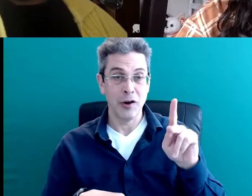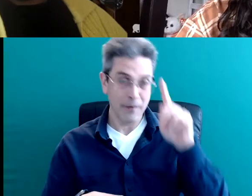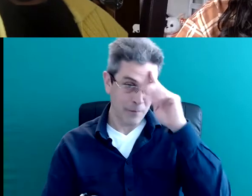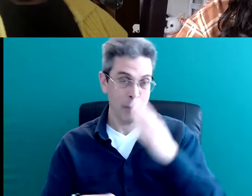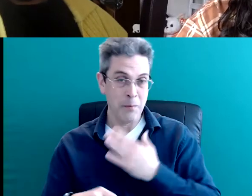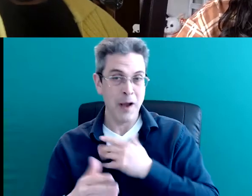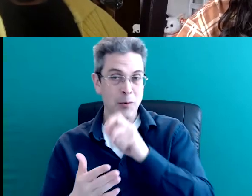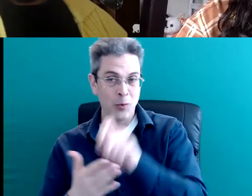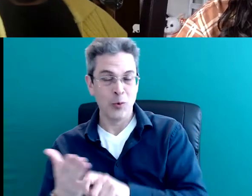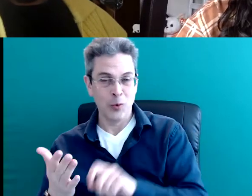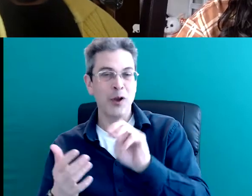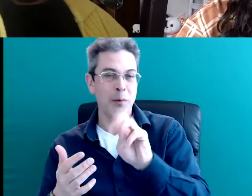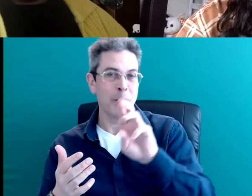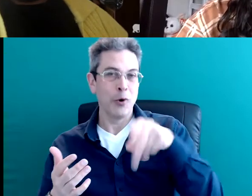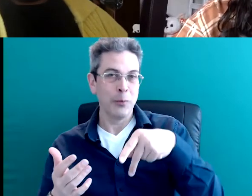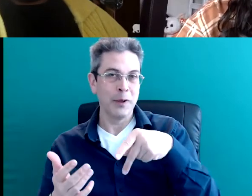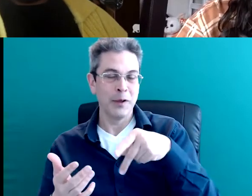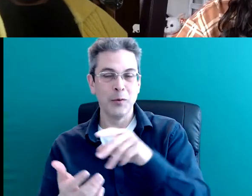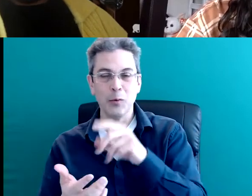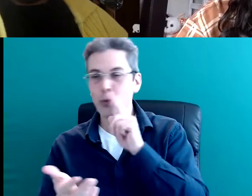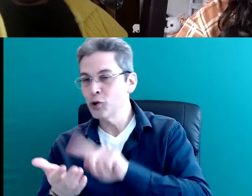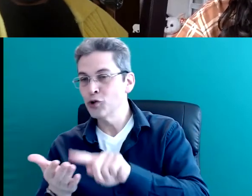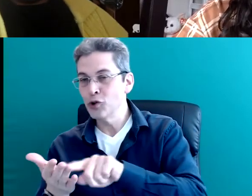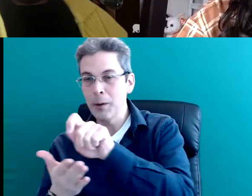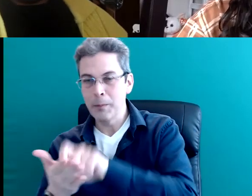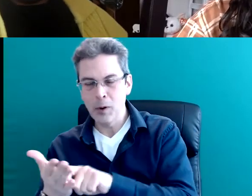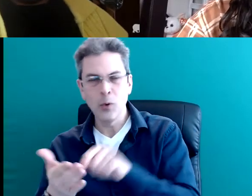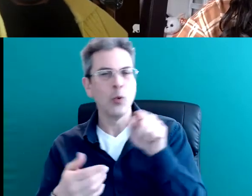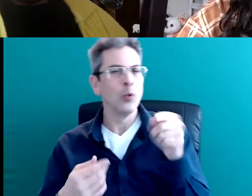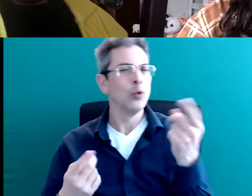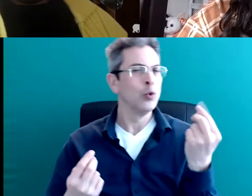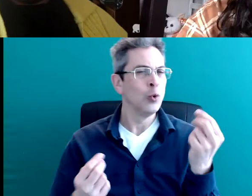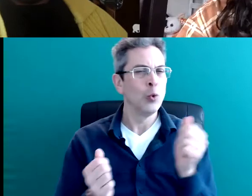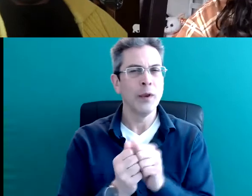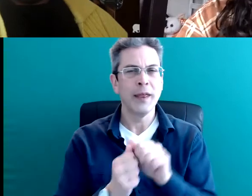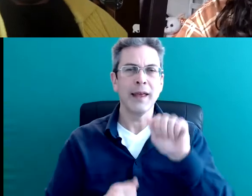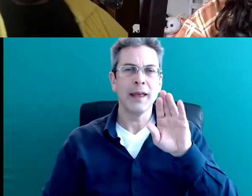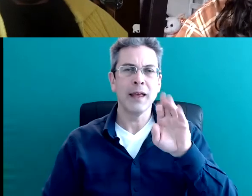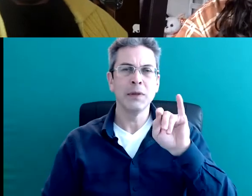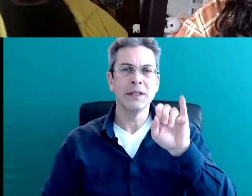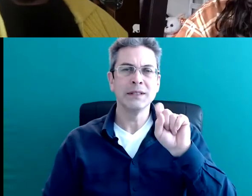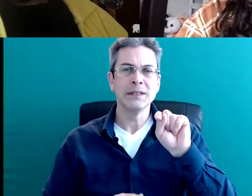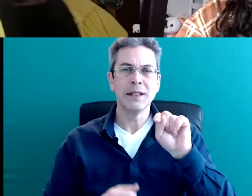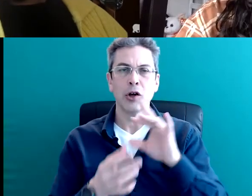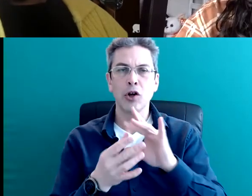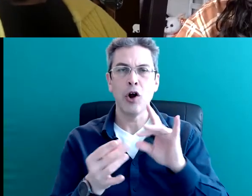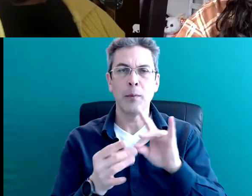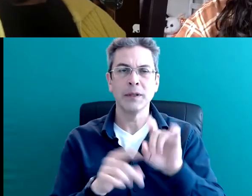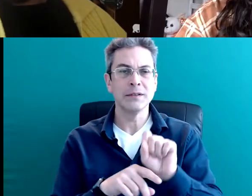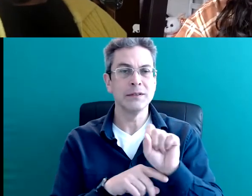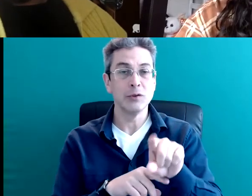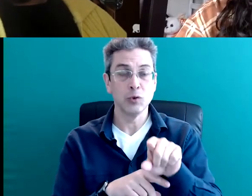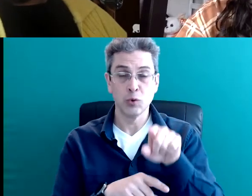deal with ableist comments you receive? Do you engage or ignore? How do people react when you